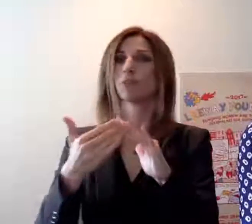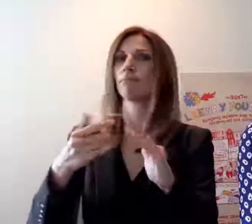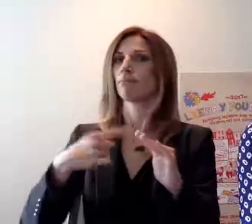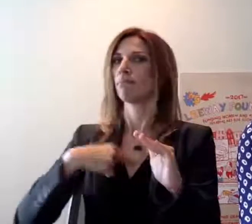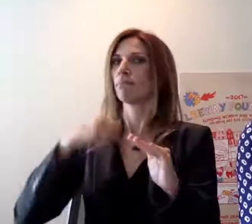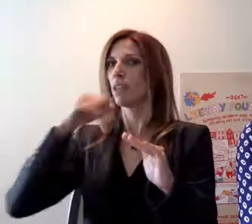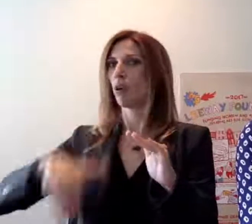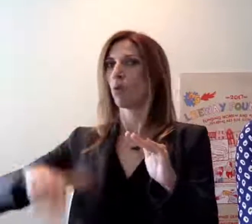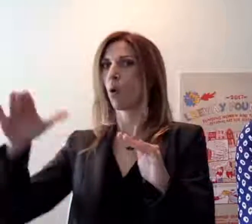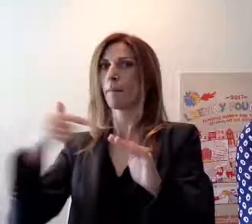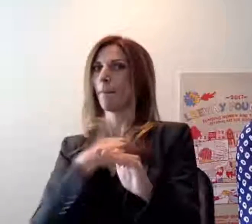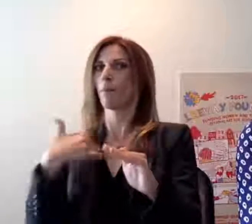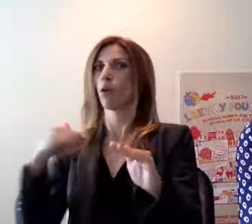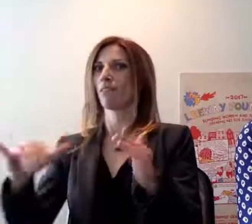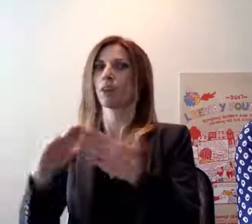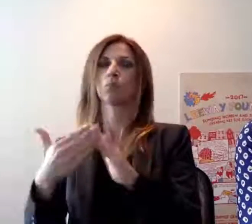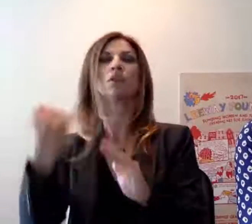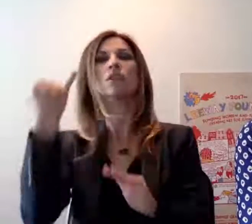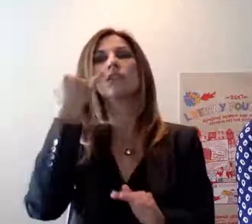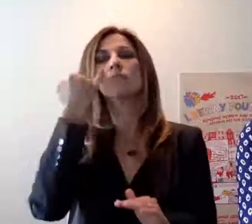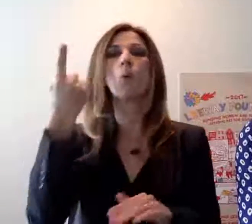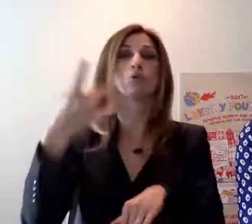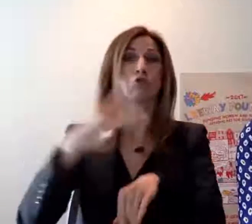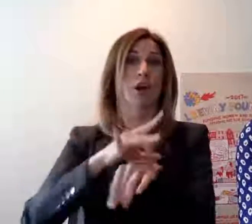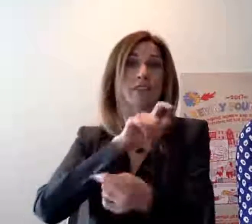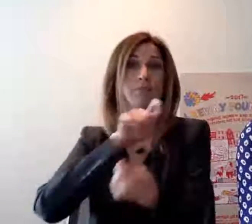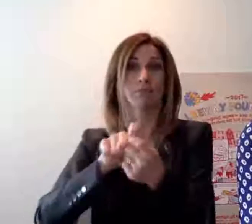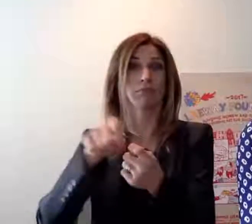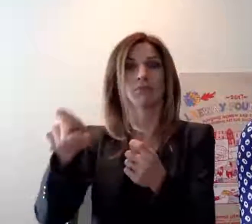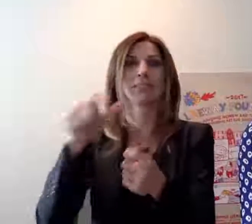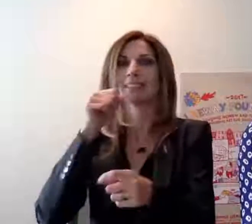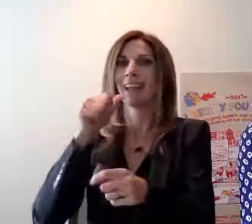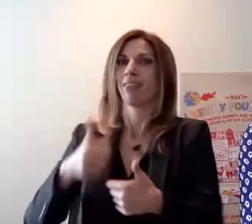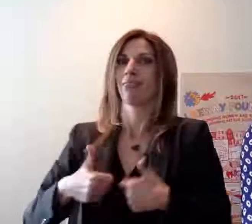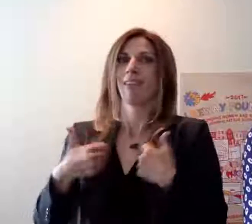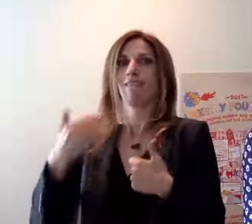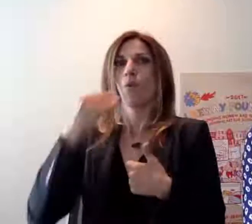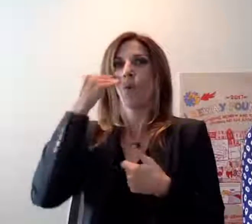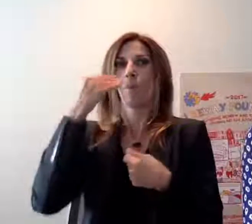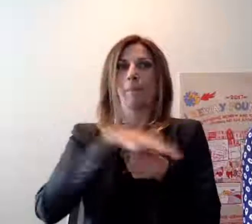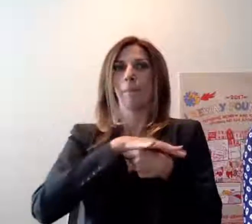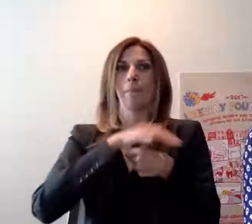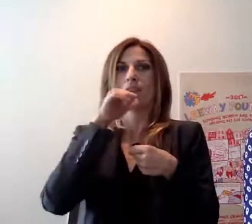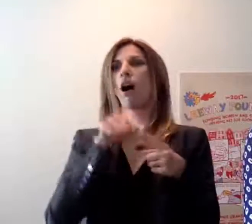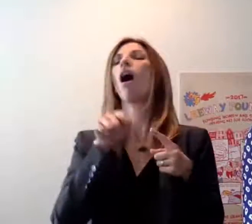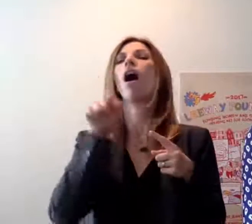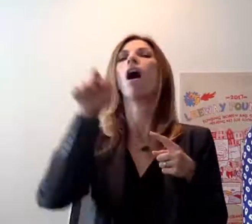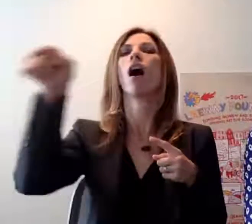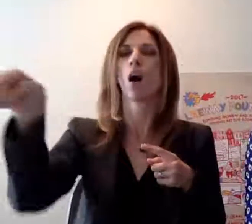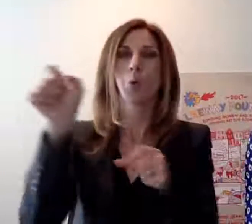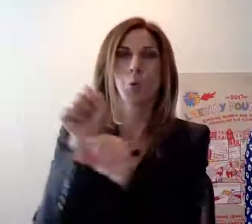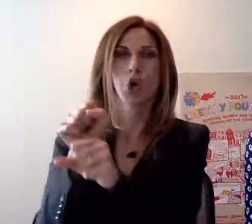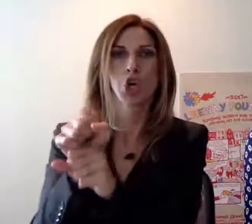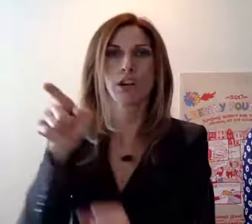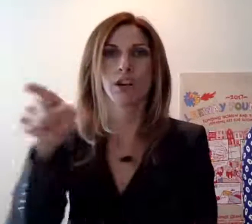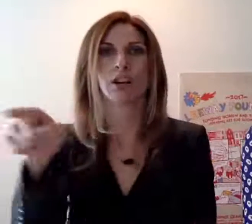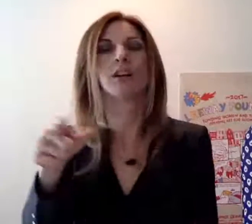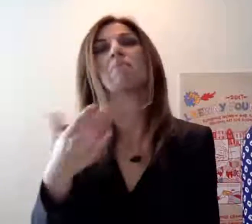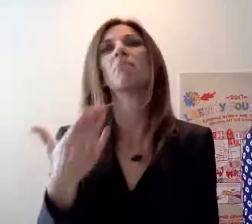of, so this can be like a geographic communities that you're not working in your own neighborhood. It might be in terms